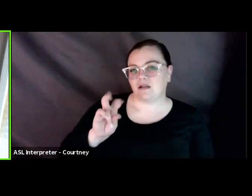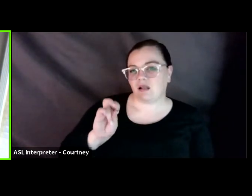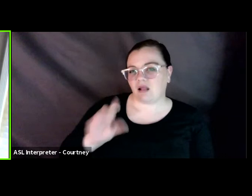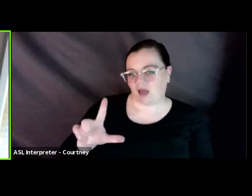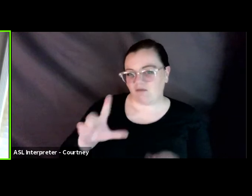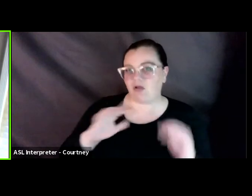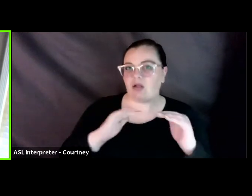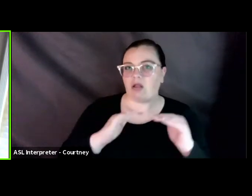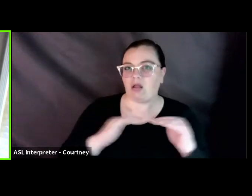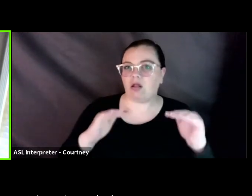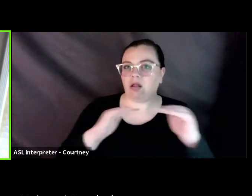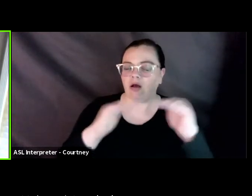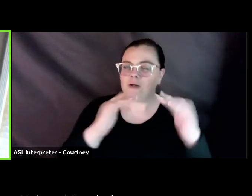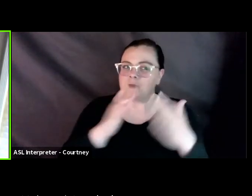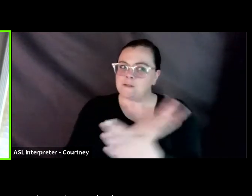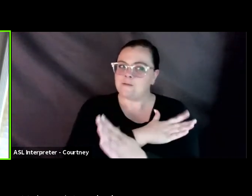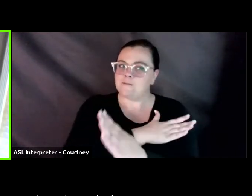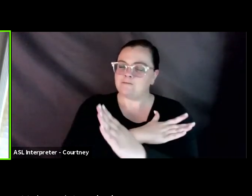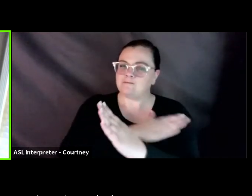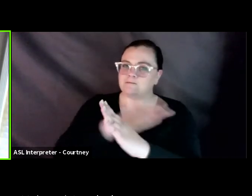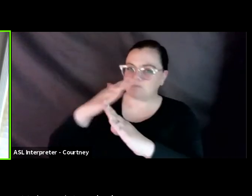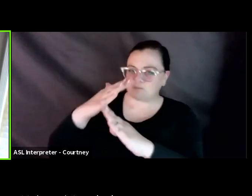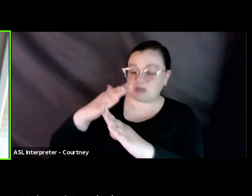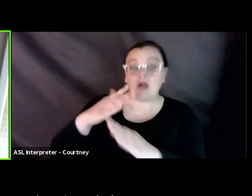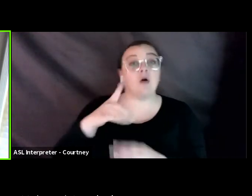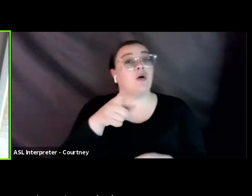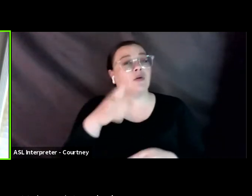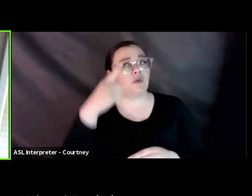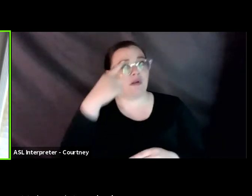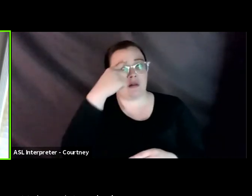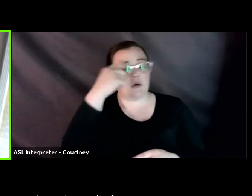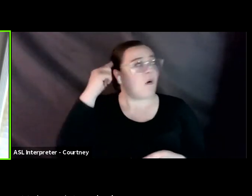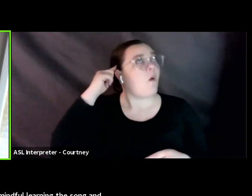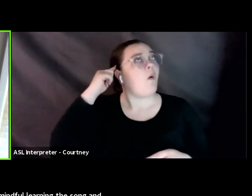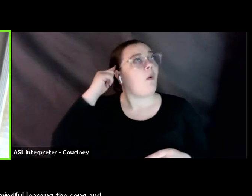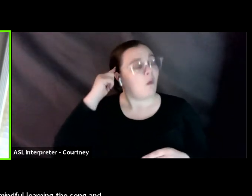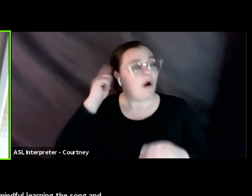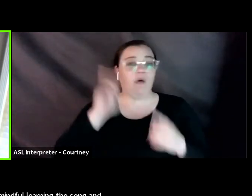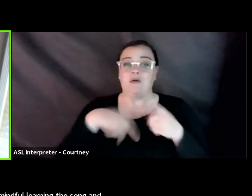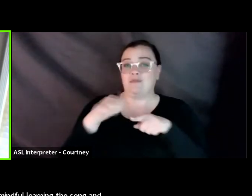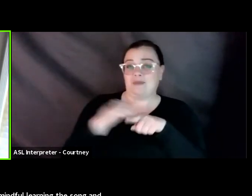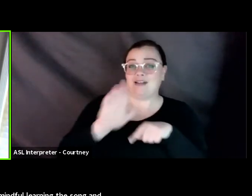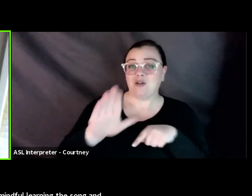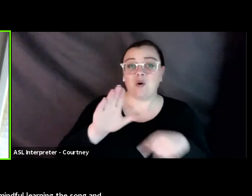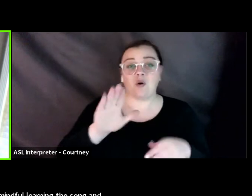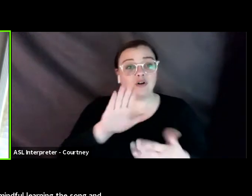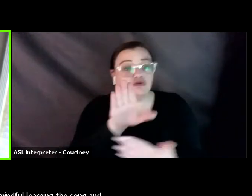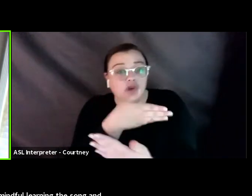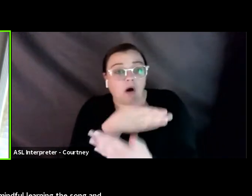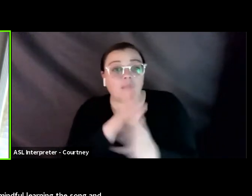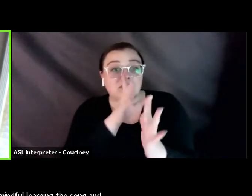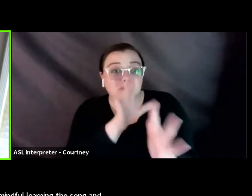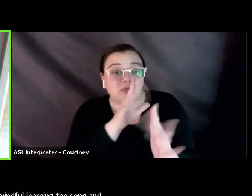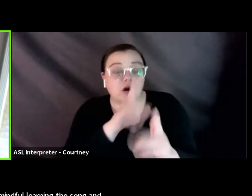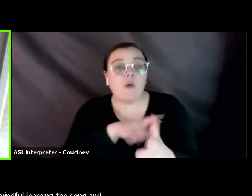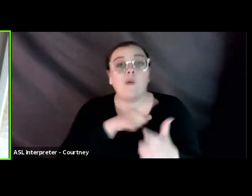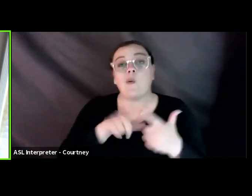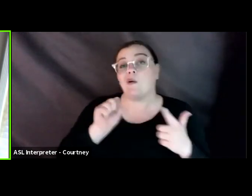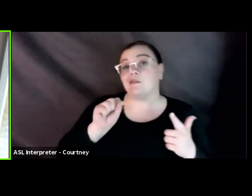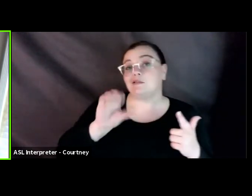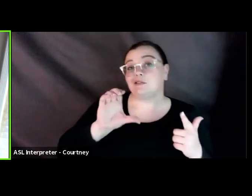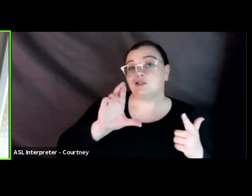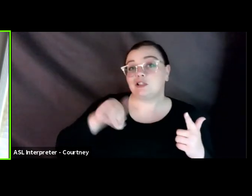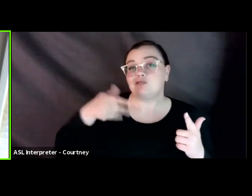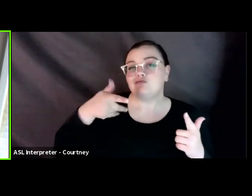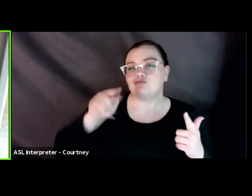or script. What are those songs and scripts asking you to do? Know your levels. Okay, so this time we're gonna have the ladies first.